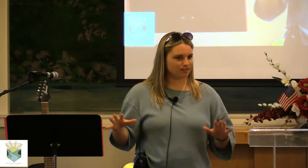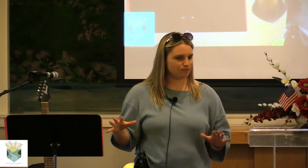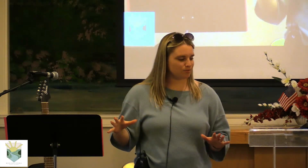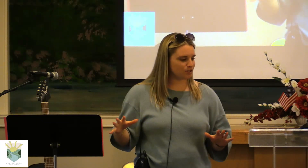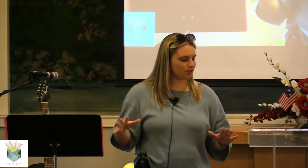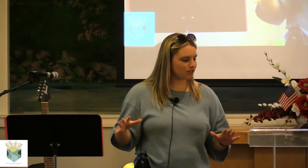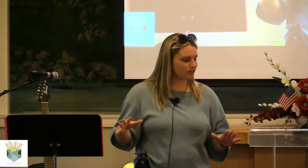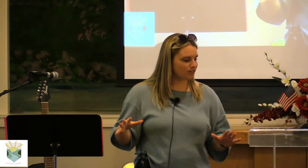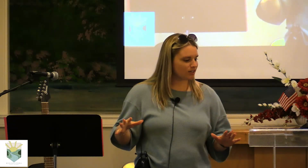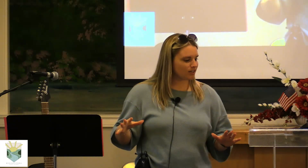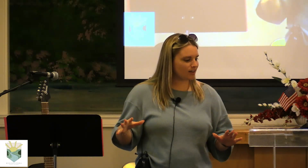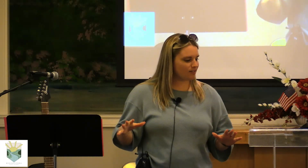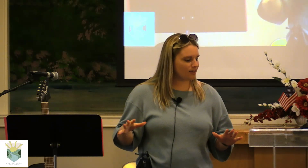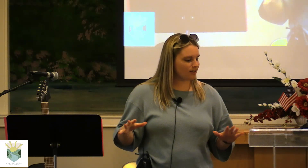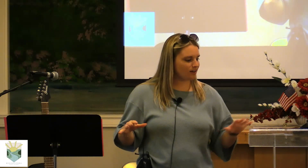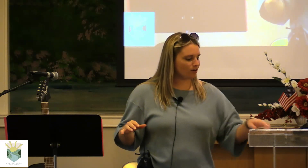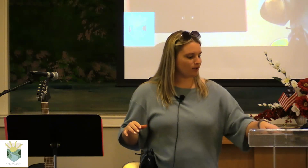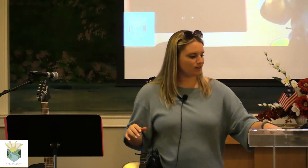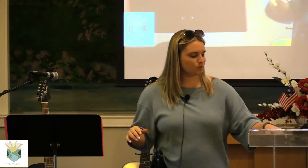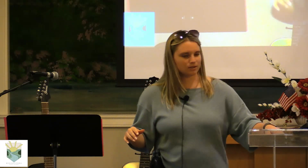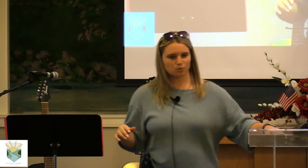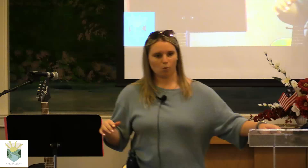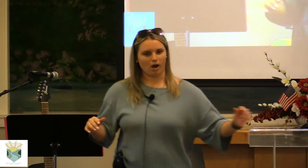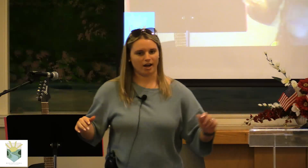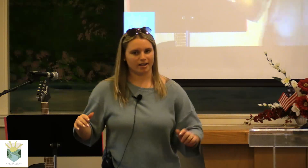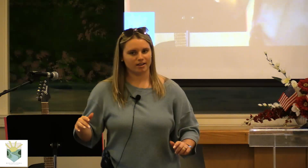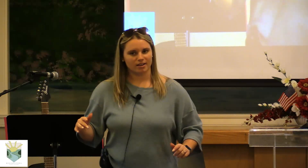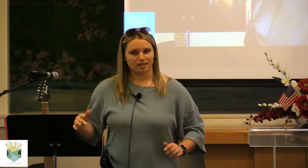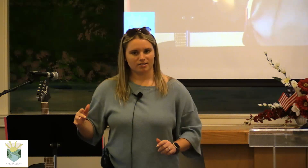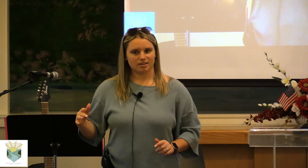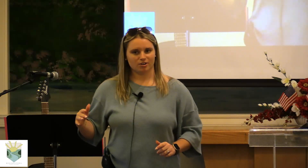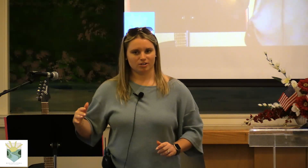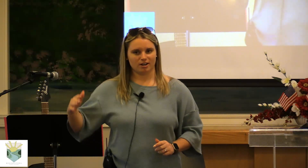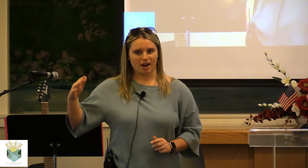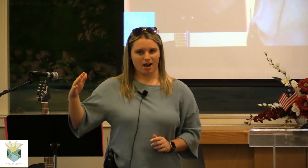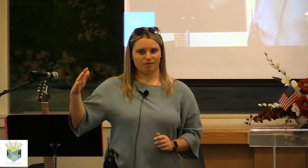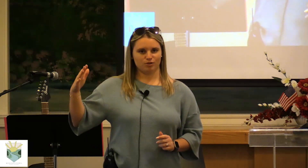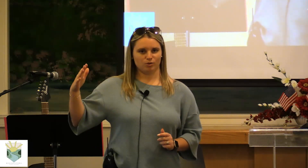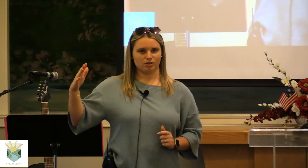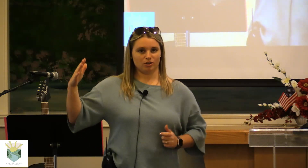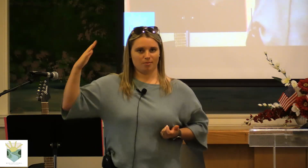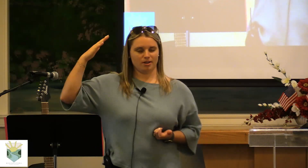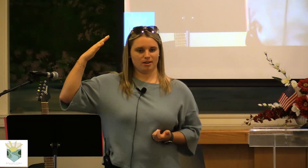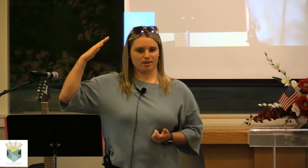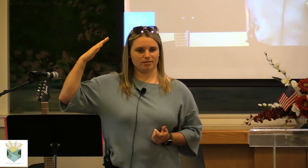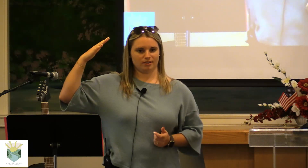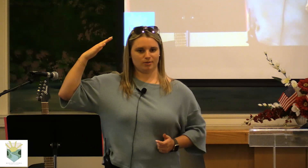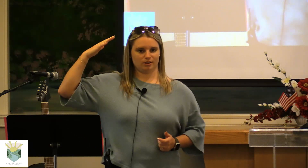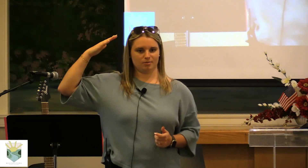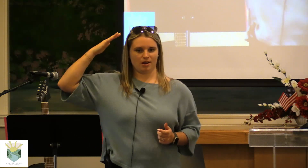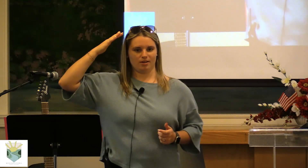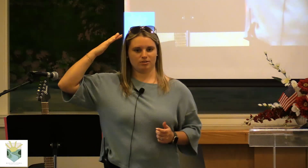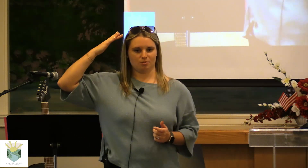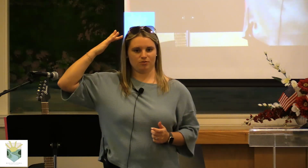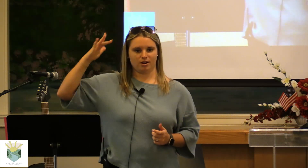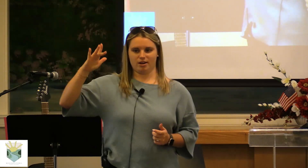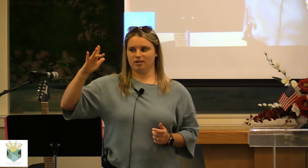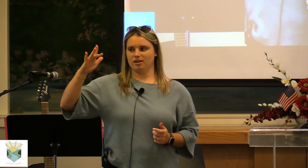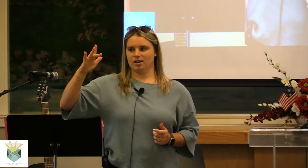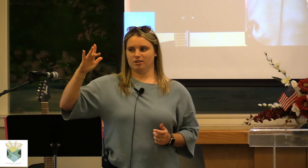from each other. And then our last one is why. So you're going to have your dominant hand, like we talked about, at the top of your head, and you're going to